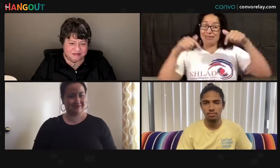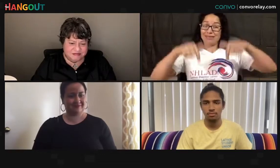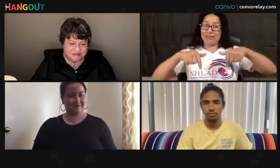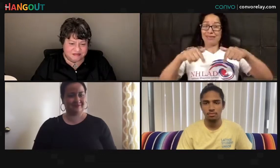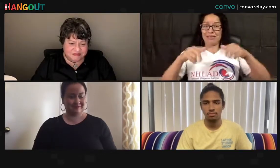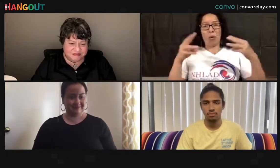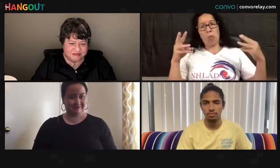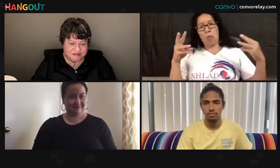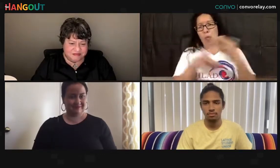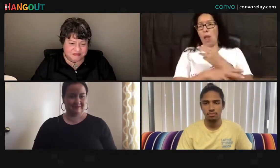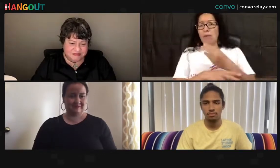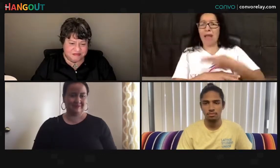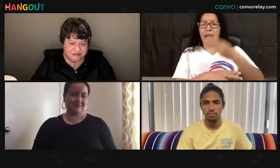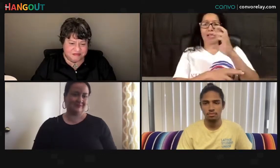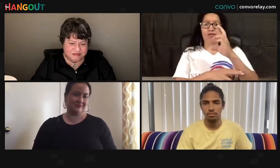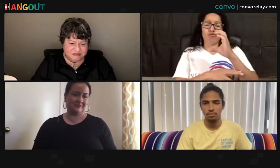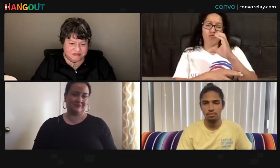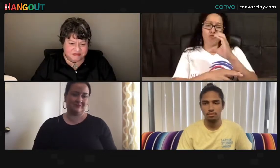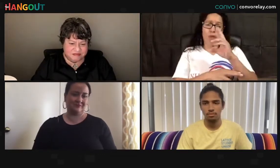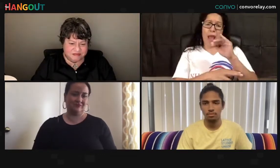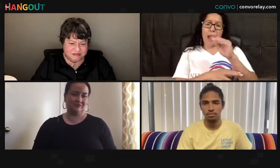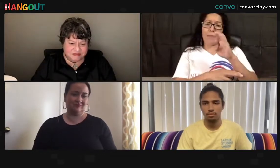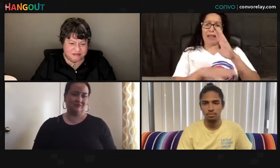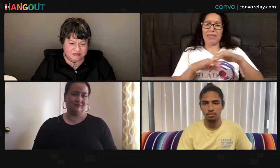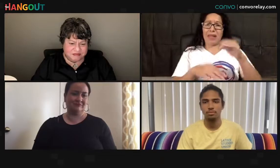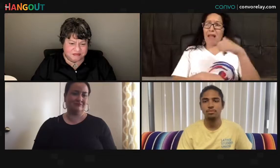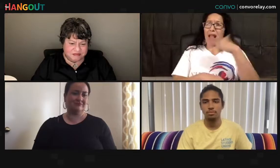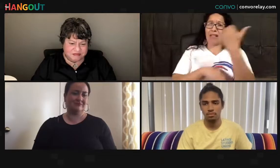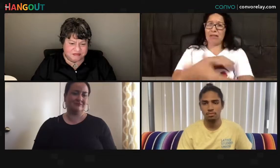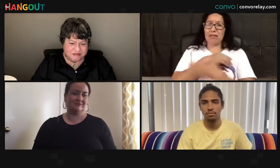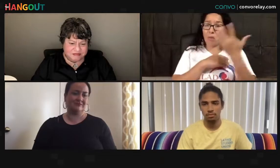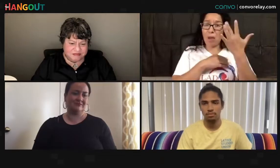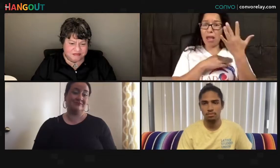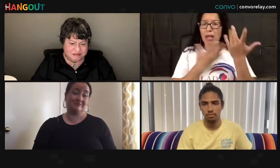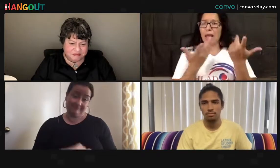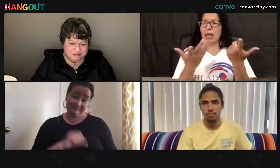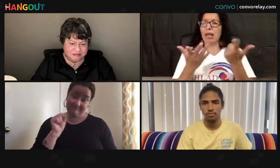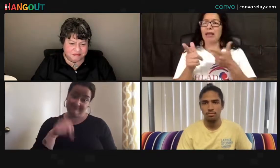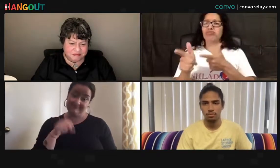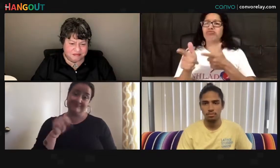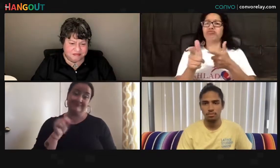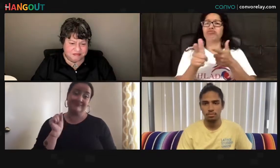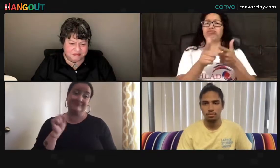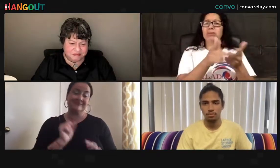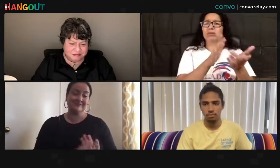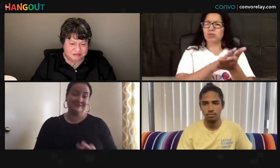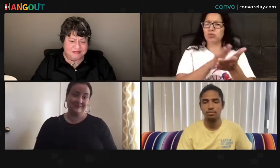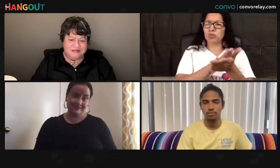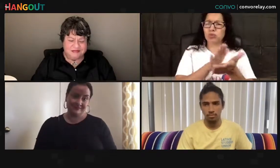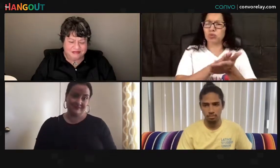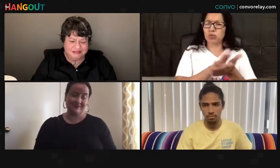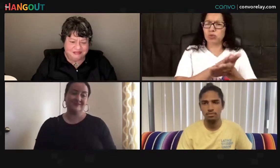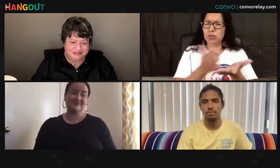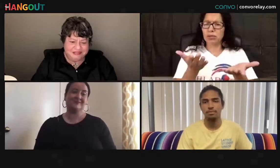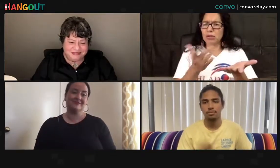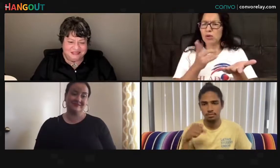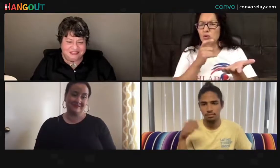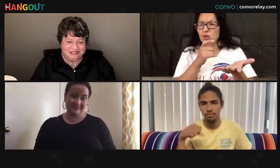said, you know what? This is the United States is the you have the worst criminals here and the worst crime than anyone else because you see all these